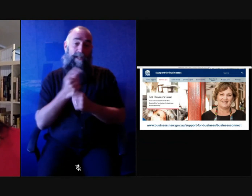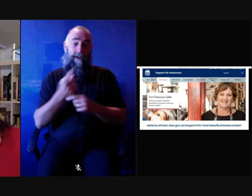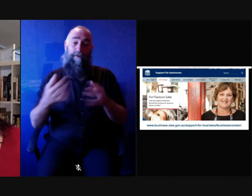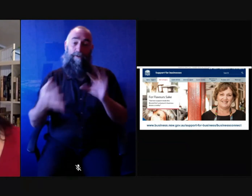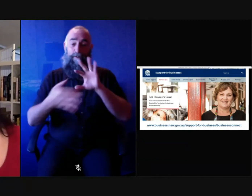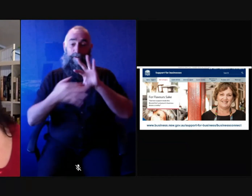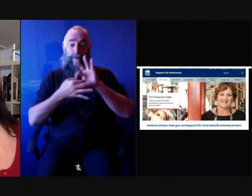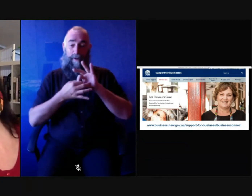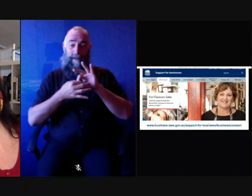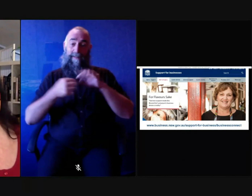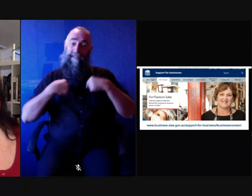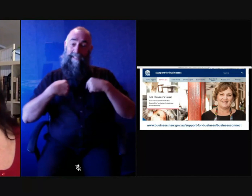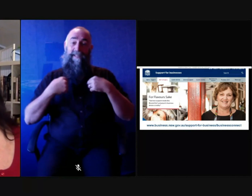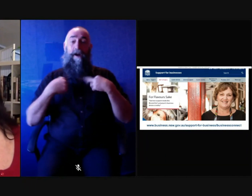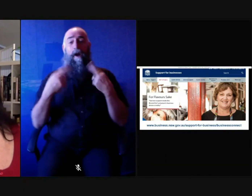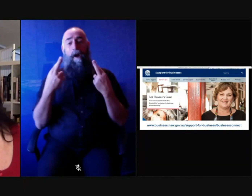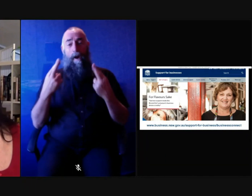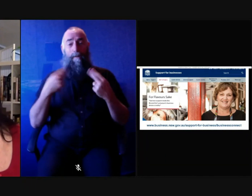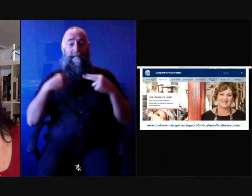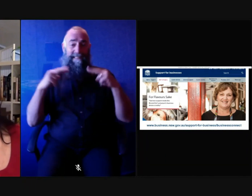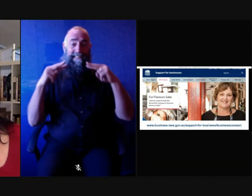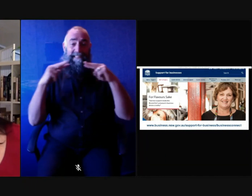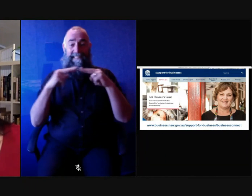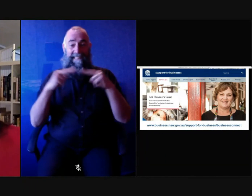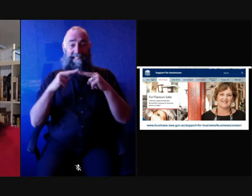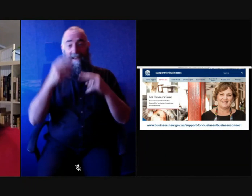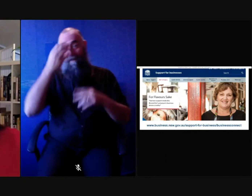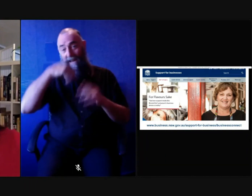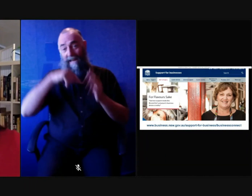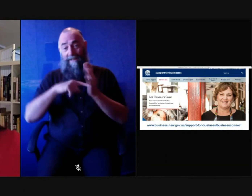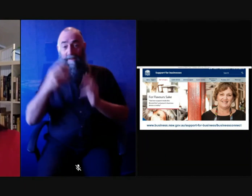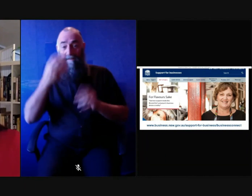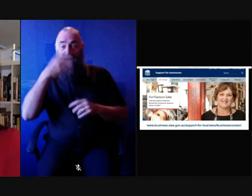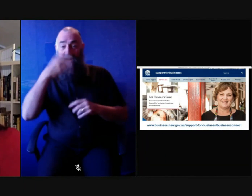that we all get to see each other in person